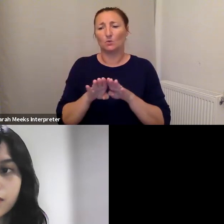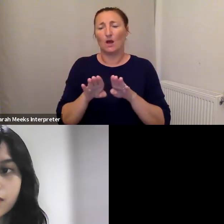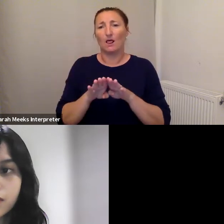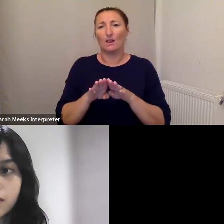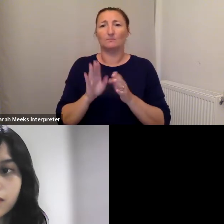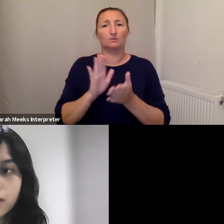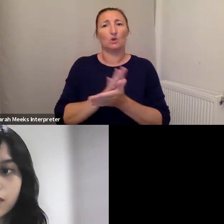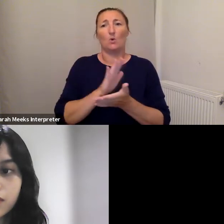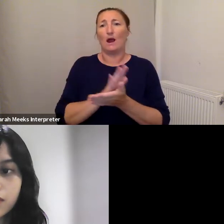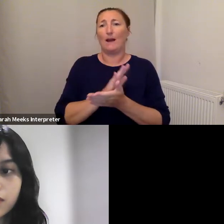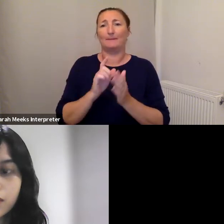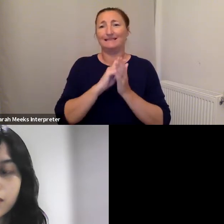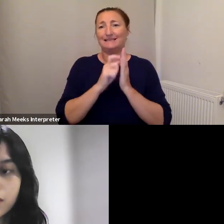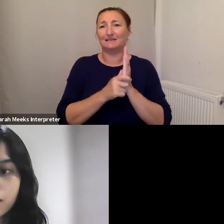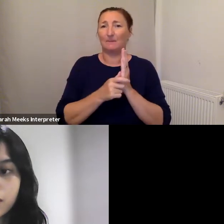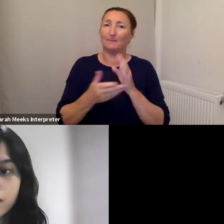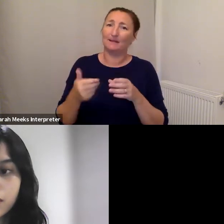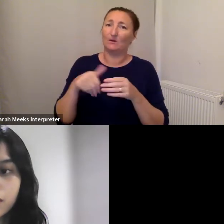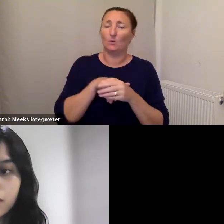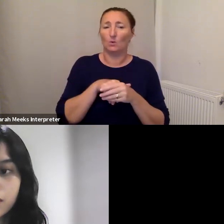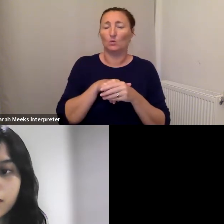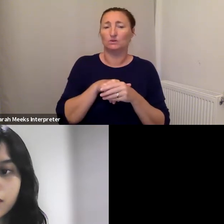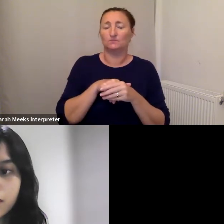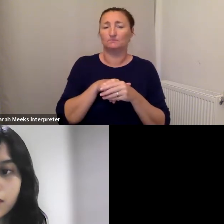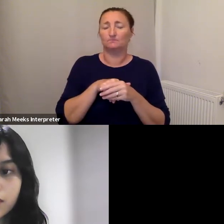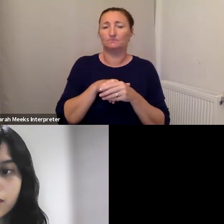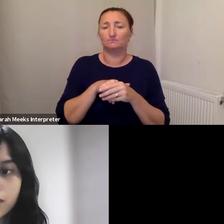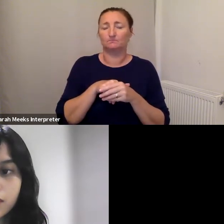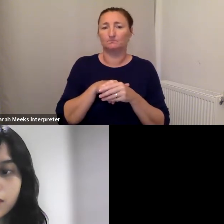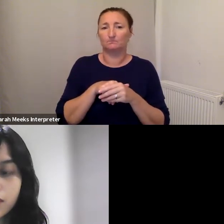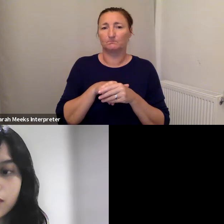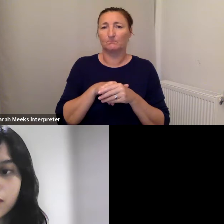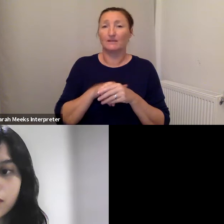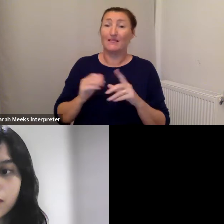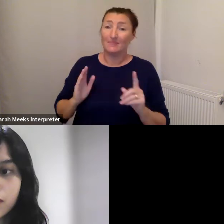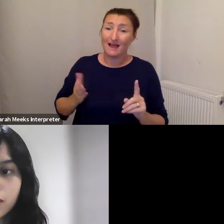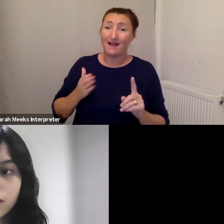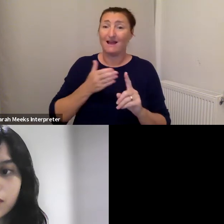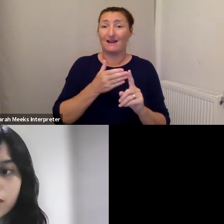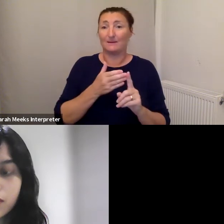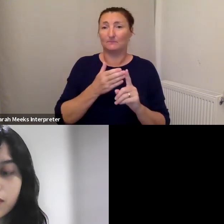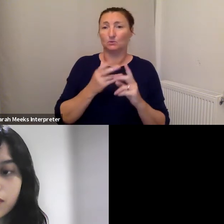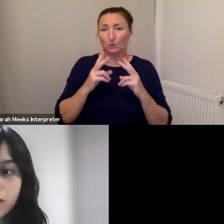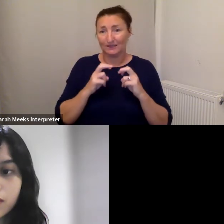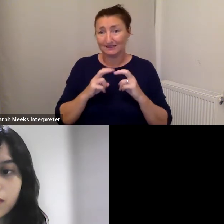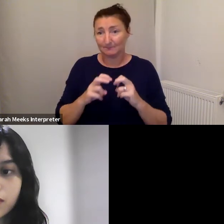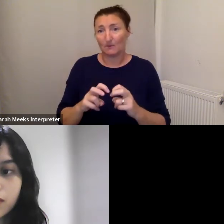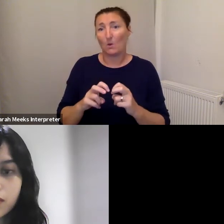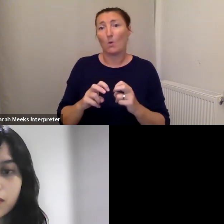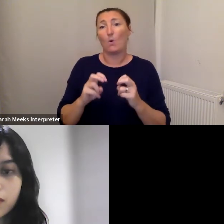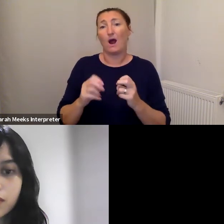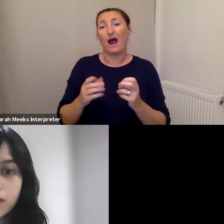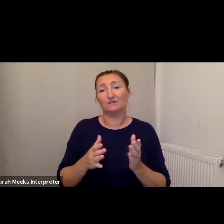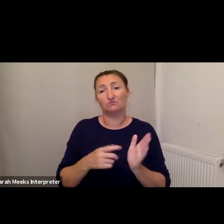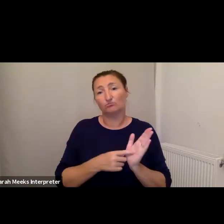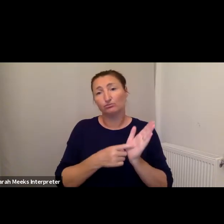disability will be included in the COP. The event of this, the aim is to explore and put forward